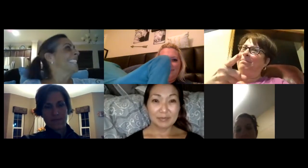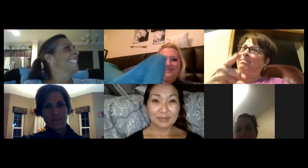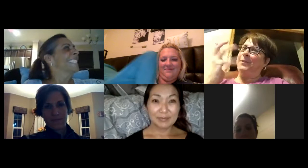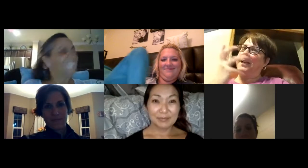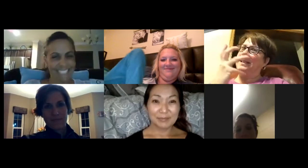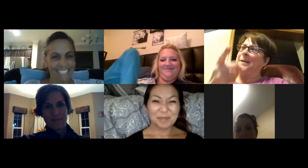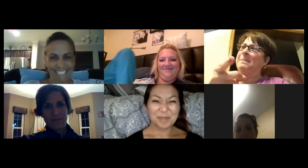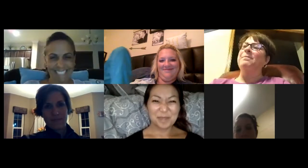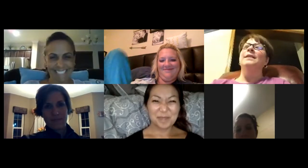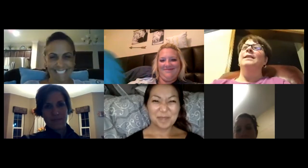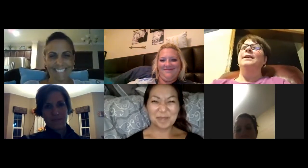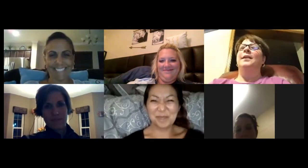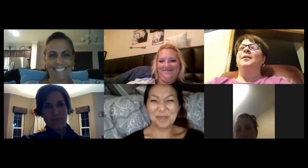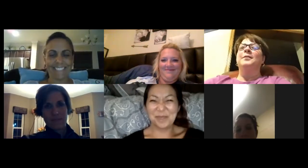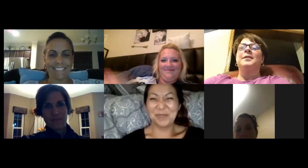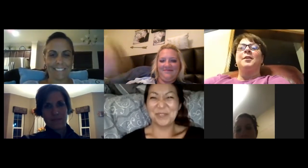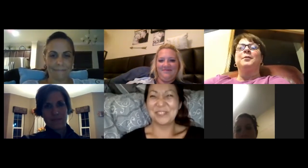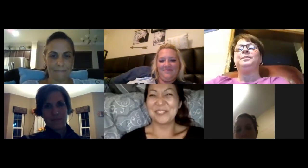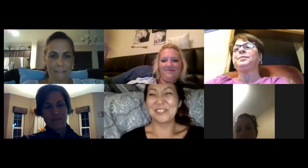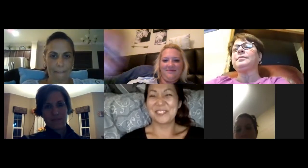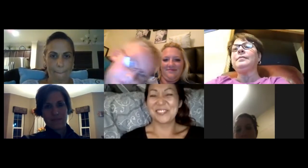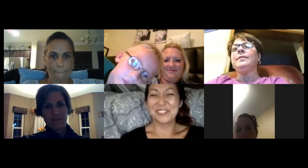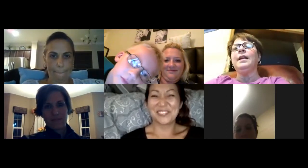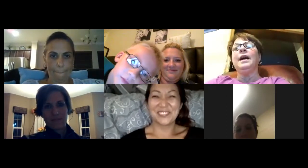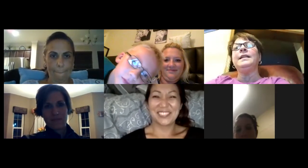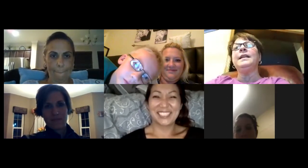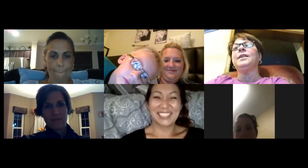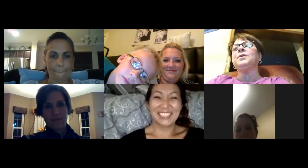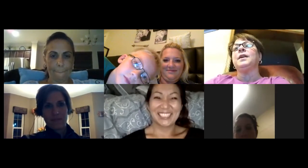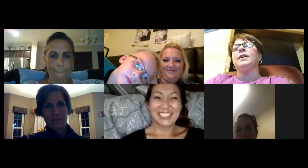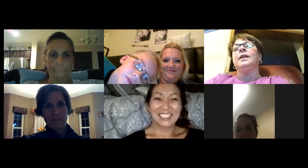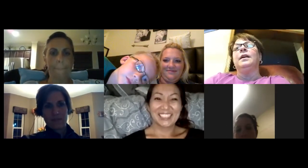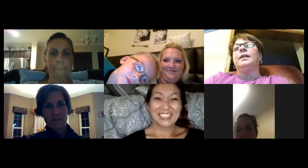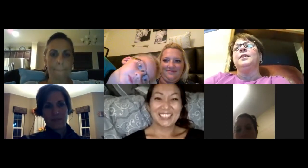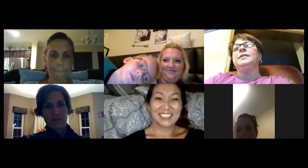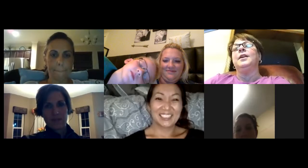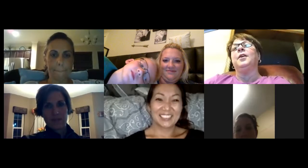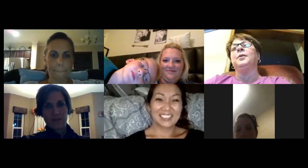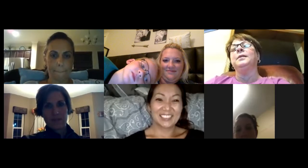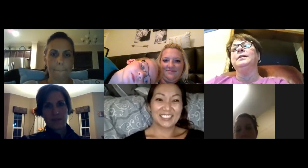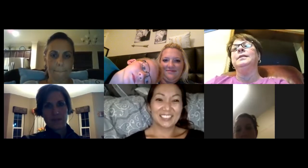You're handsome, you know? So I think those are good to know.